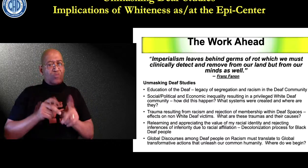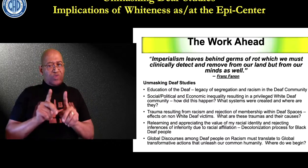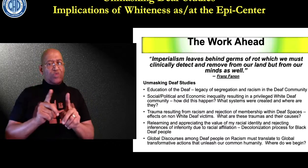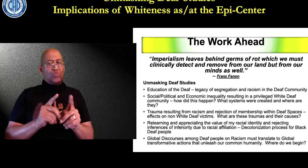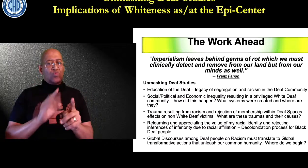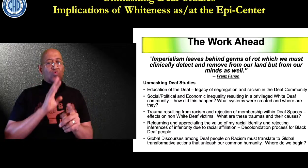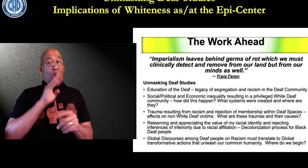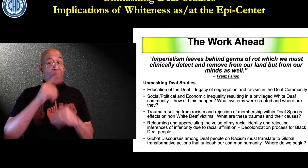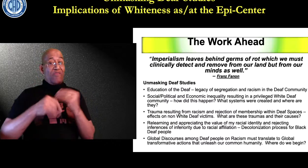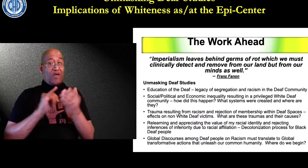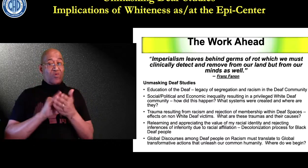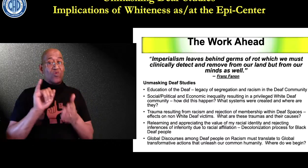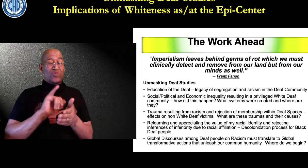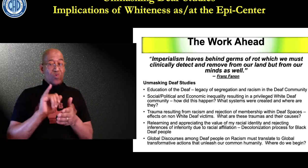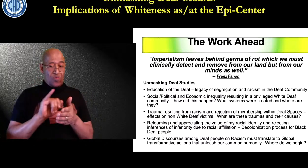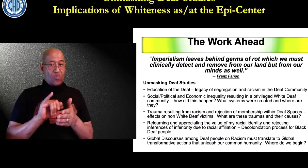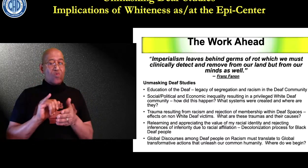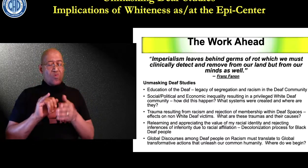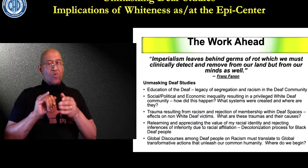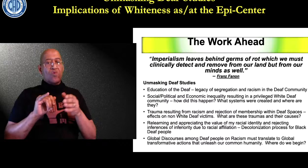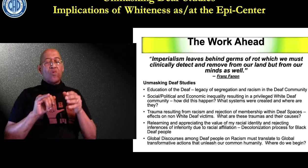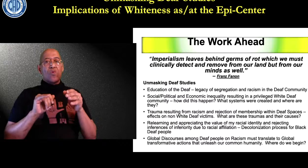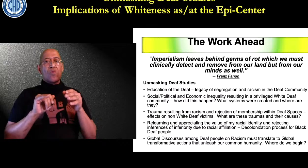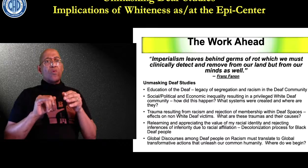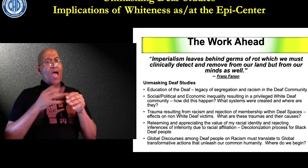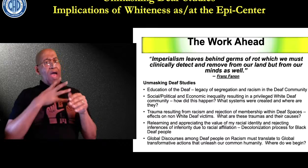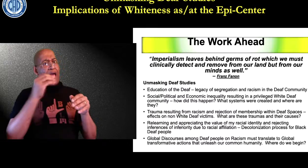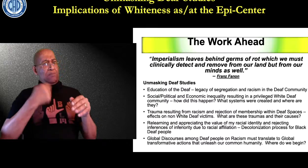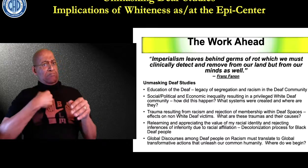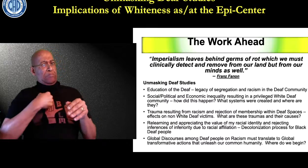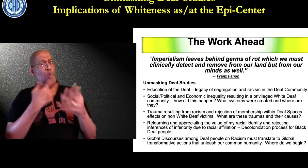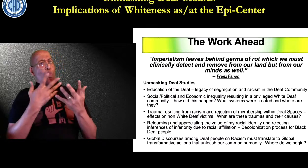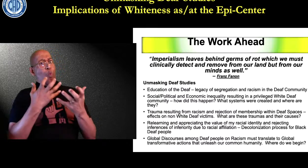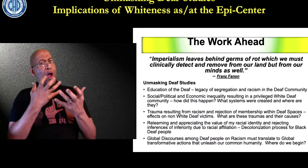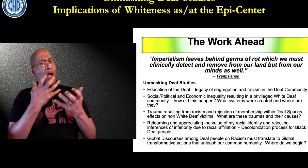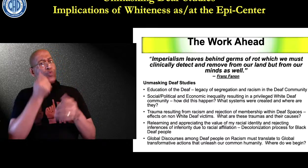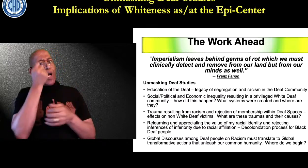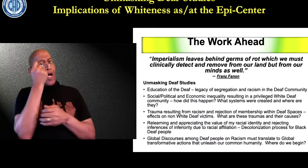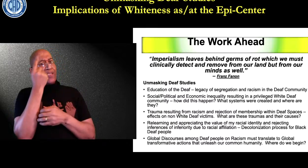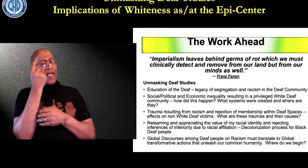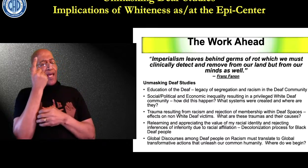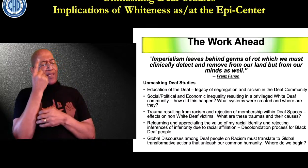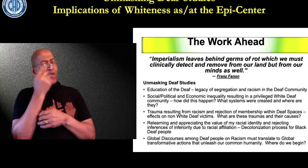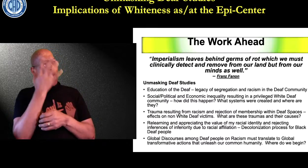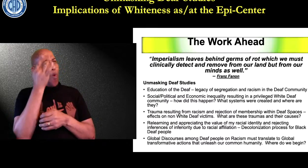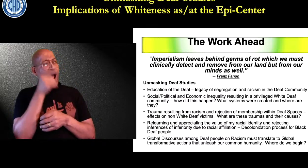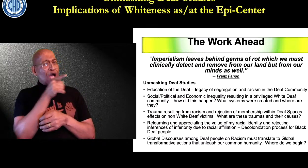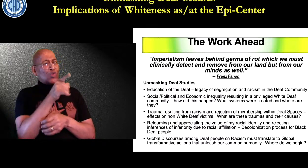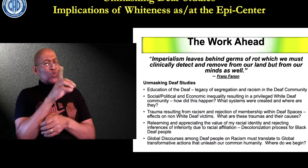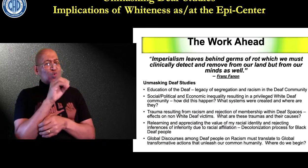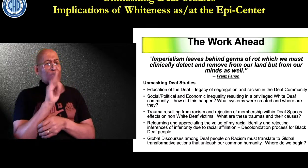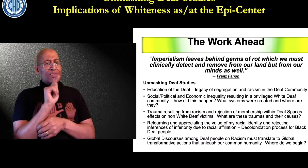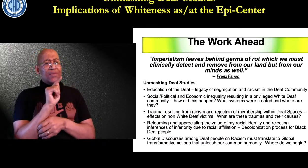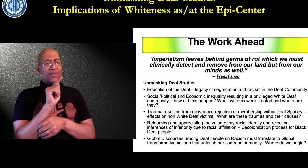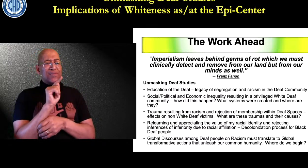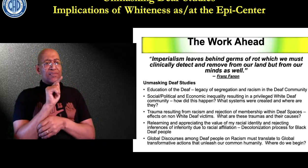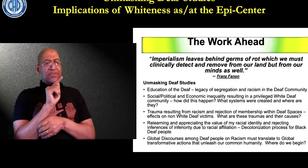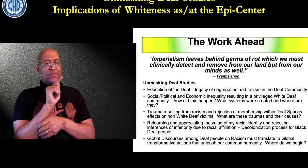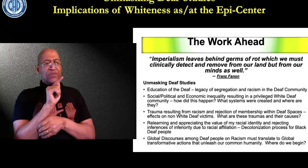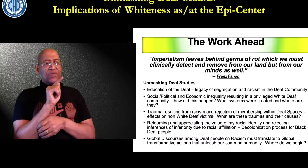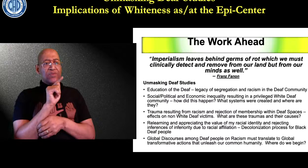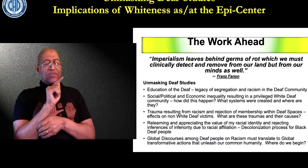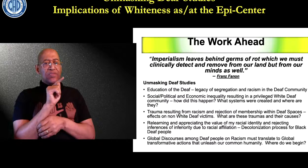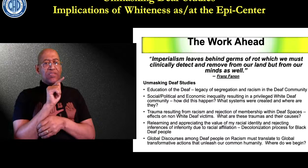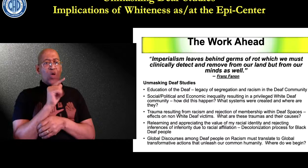We really need to go ahead and take that opportunity now and discuss it. Because I